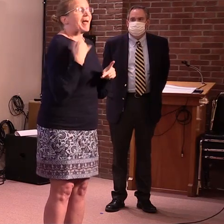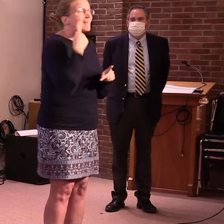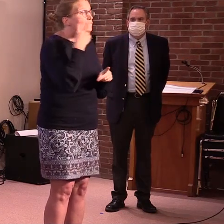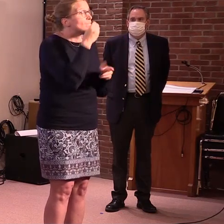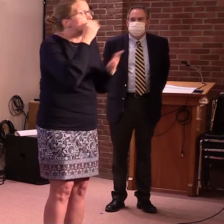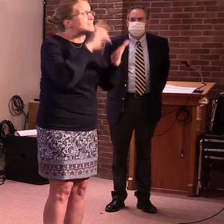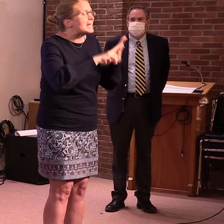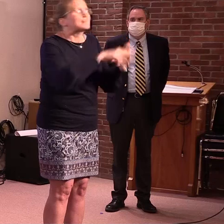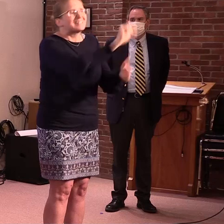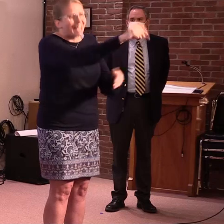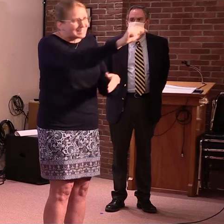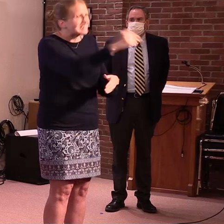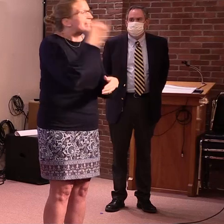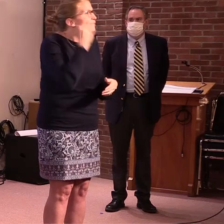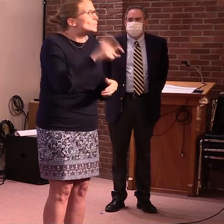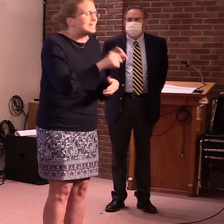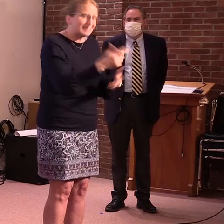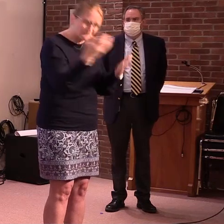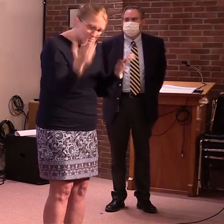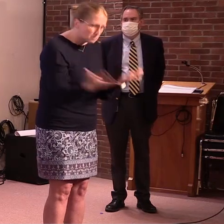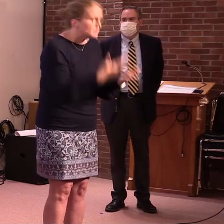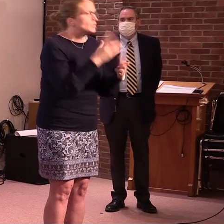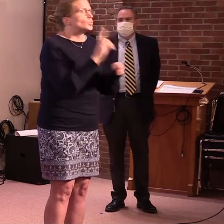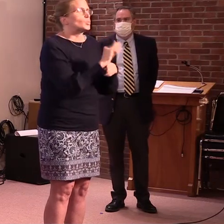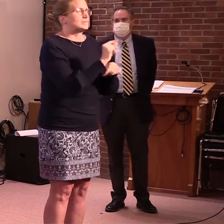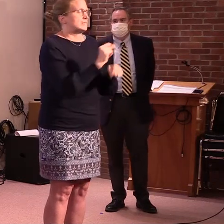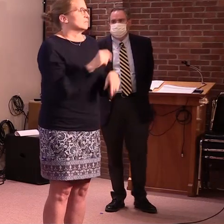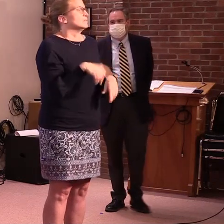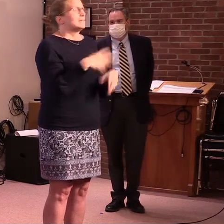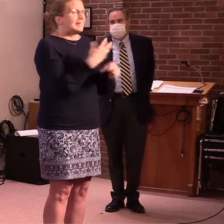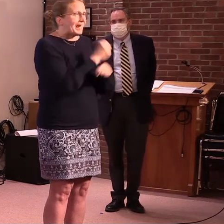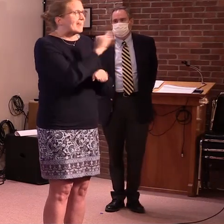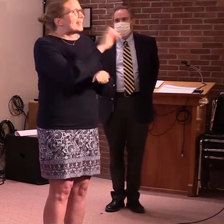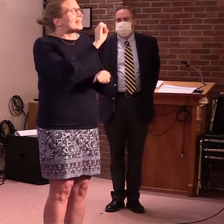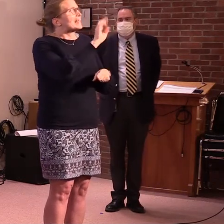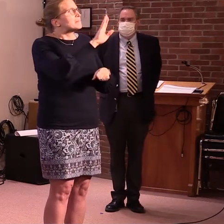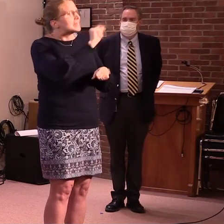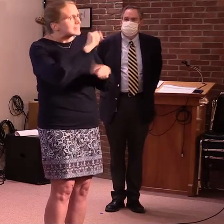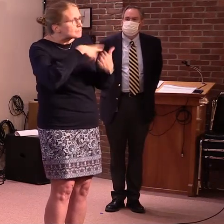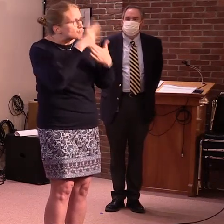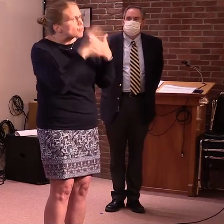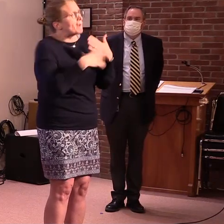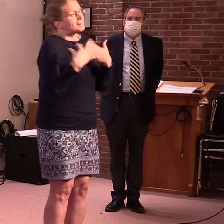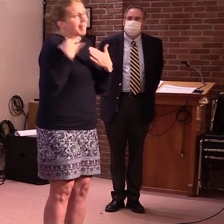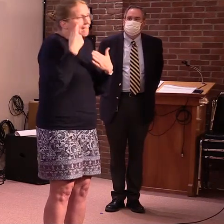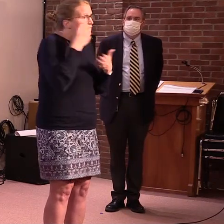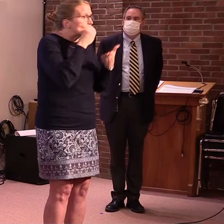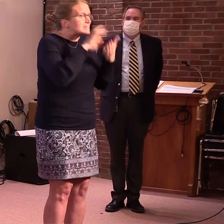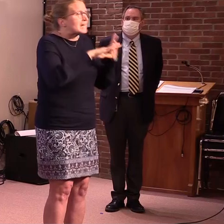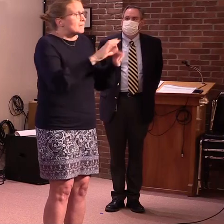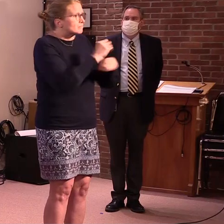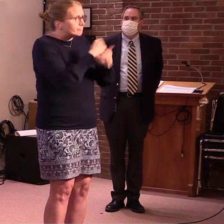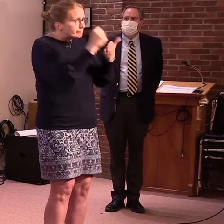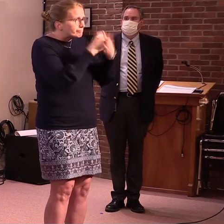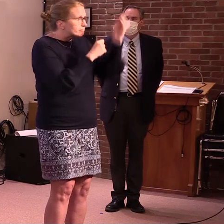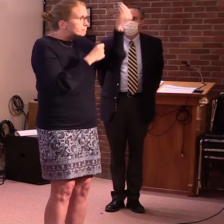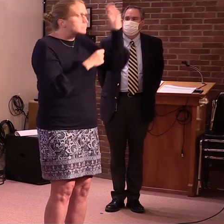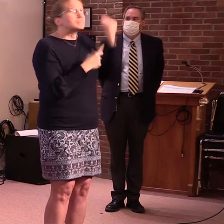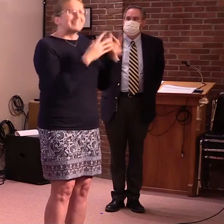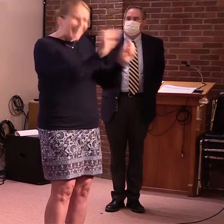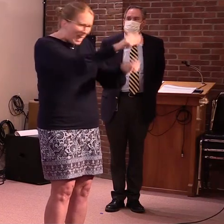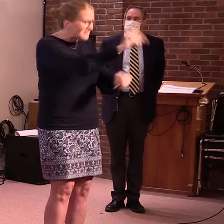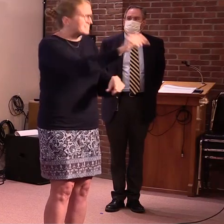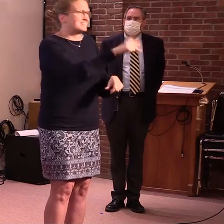we want to encourage people to use the EBT program? Yes, we do. Those sort of things. And if